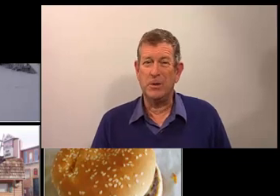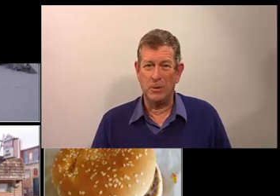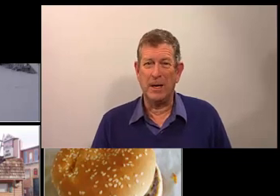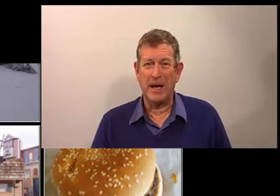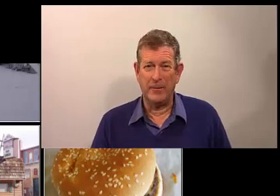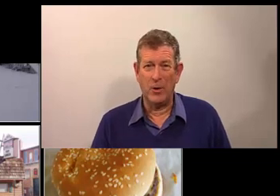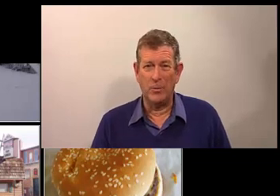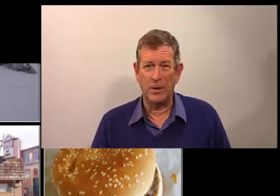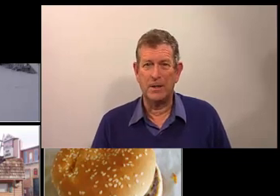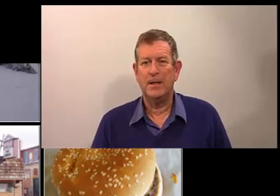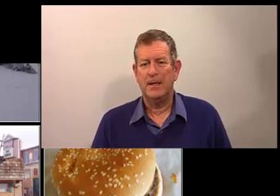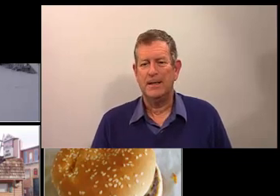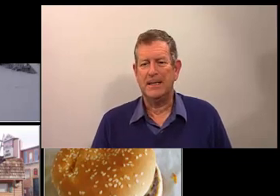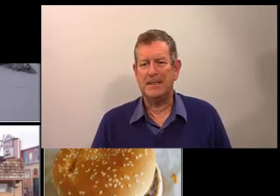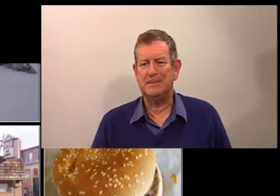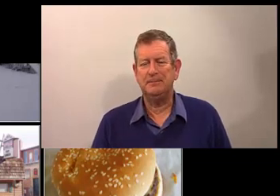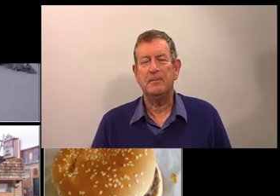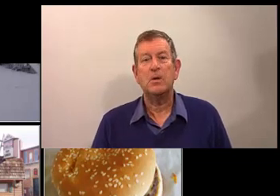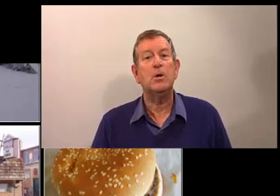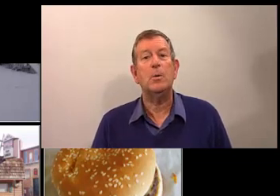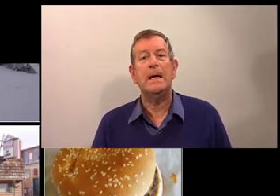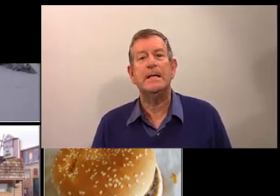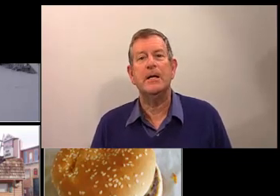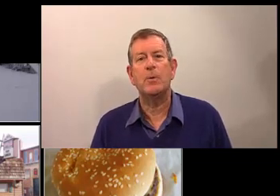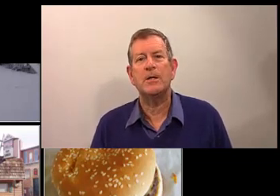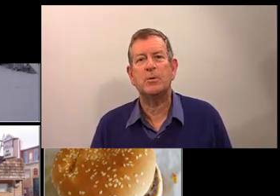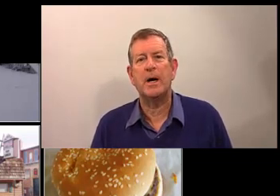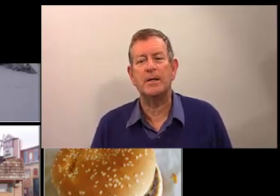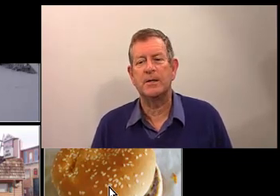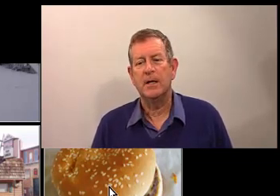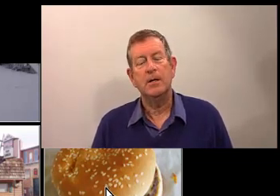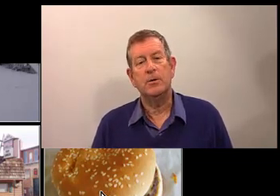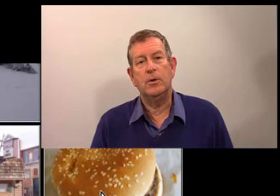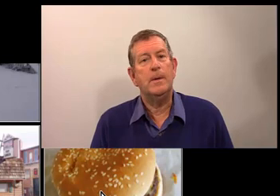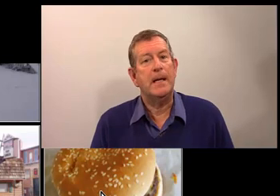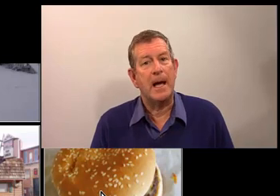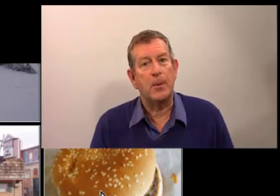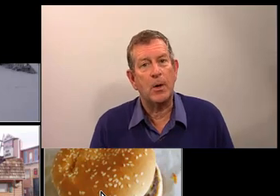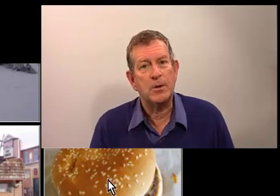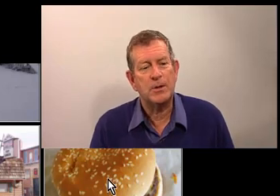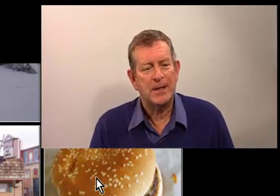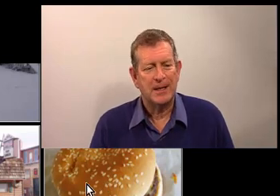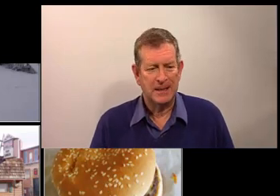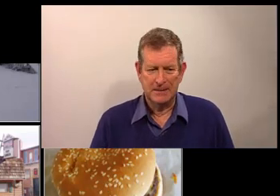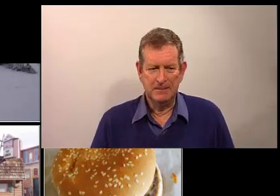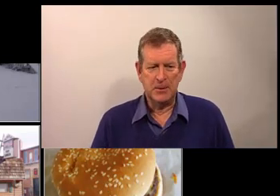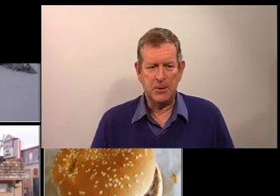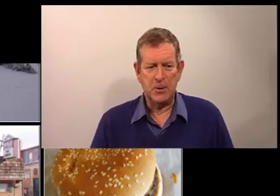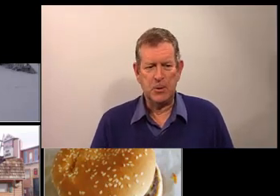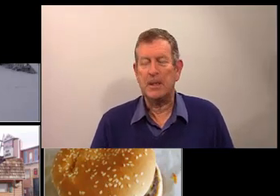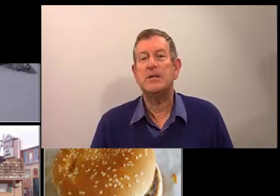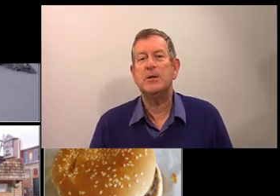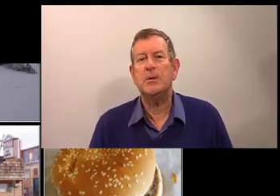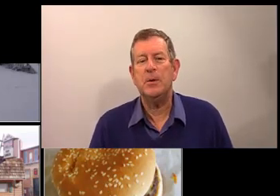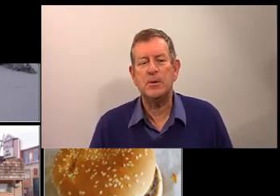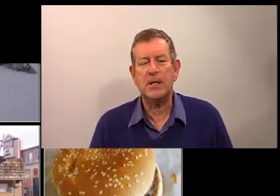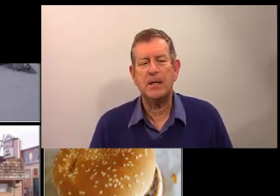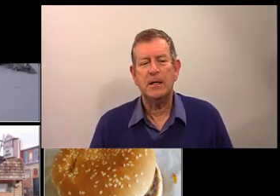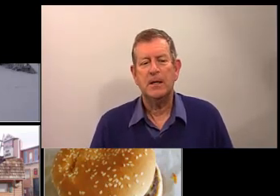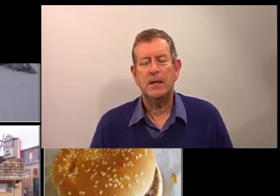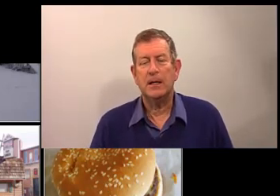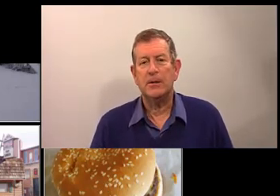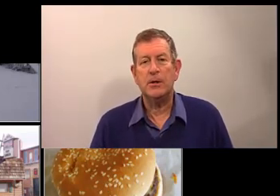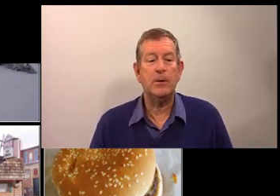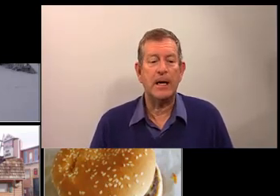Do you do a lot of homework? Do you eat in restaurants? Do you eat hamburgers? Do you listen to